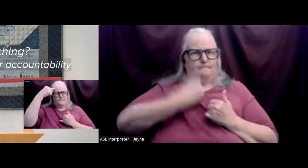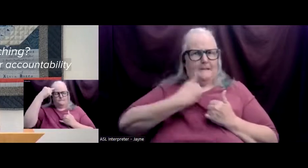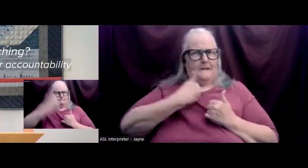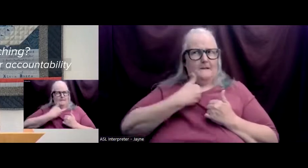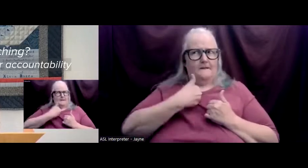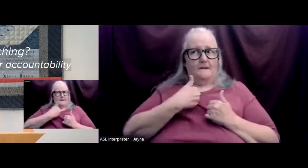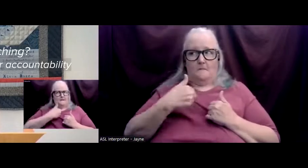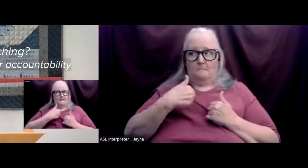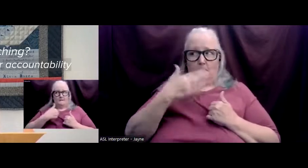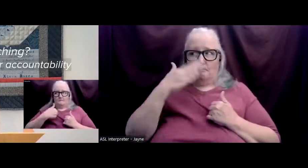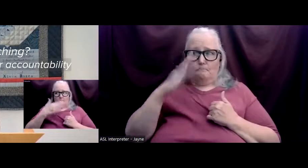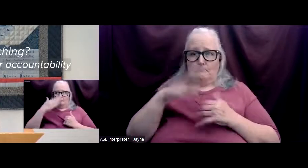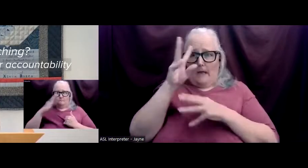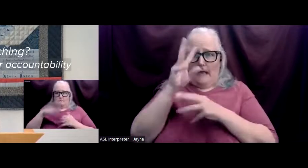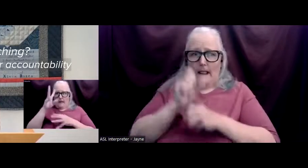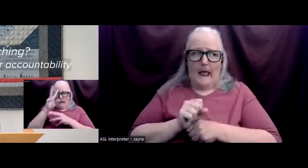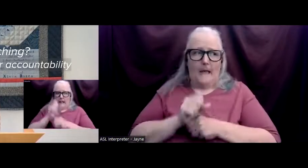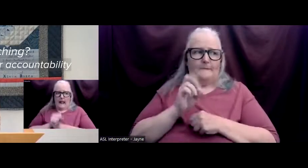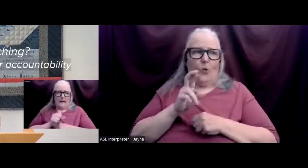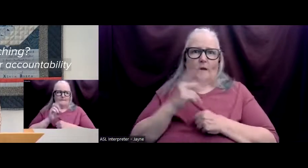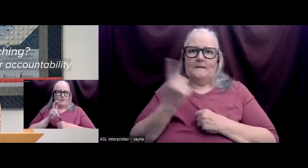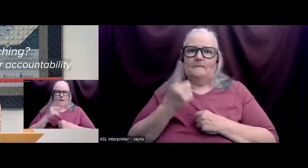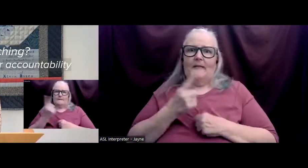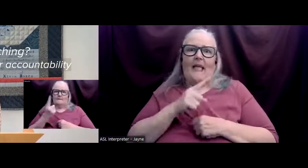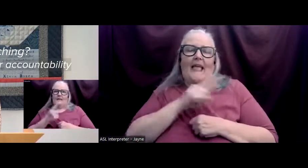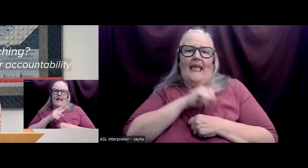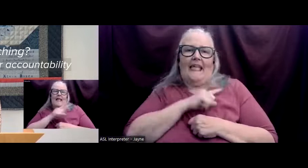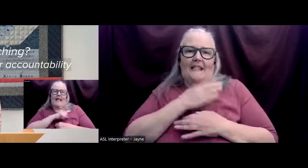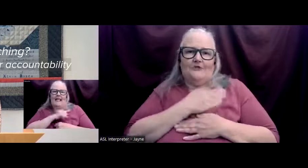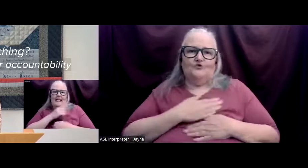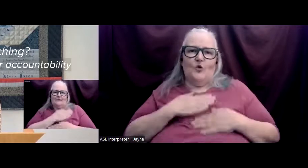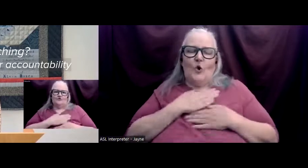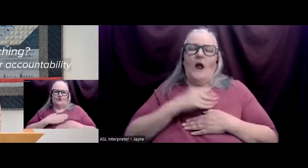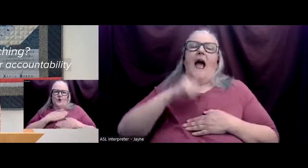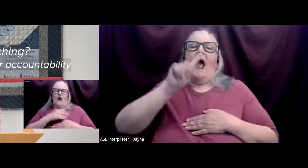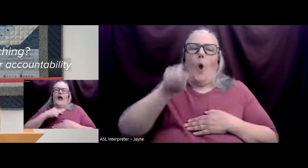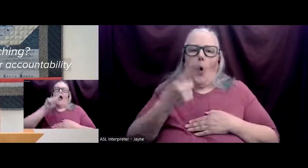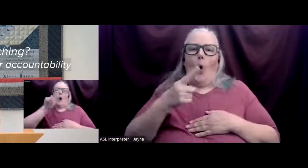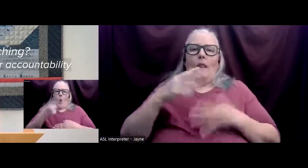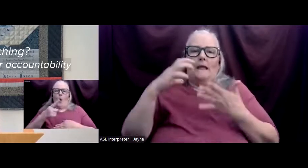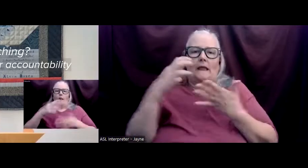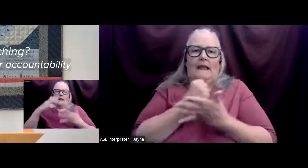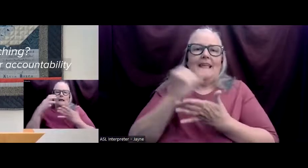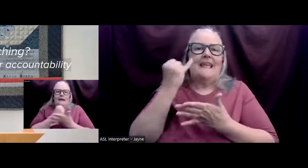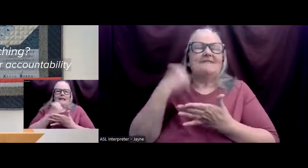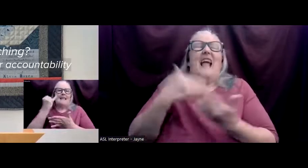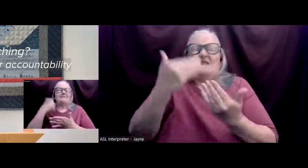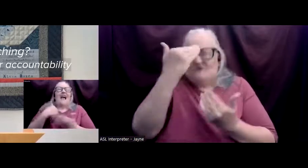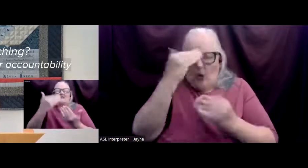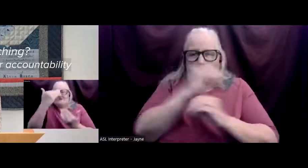bad habits or guilty pleasures in which you indulge only when you know no one is watching?